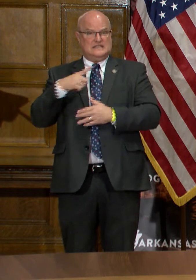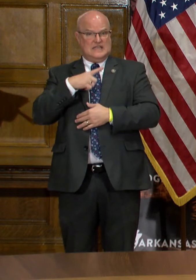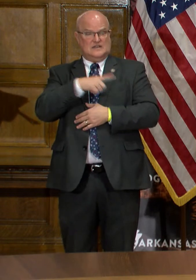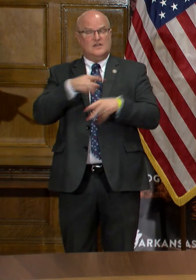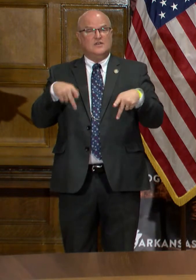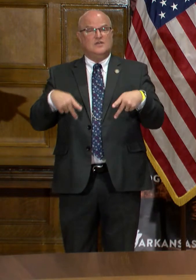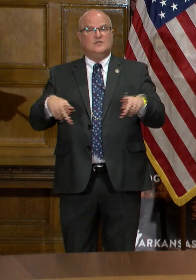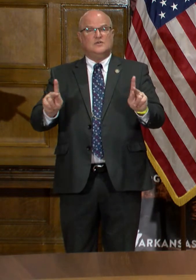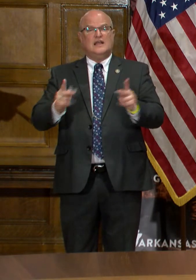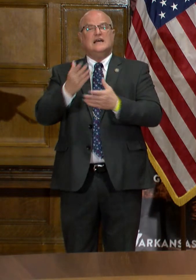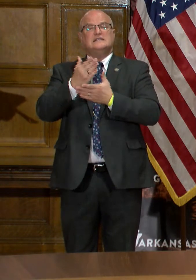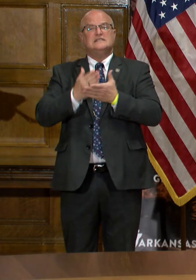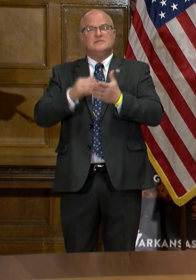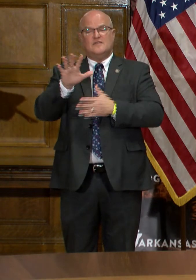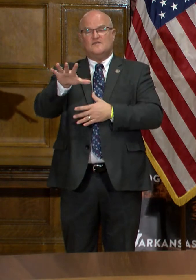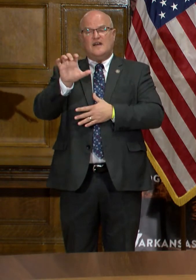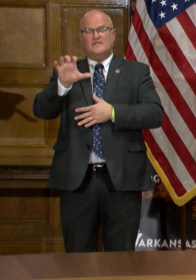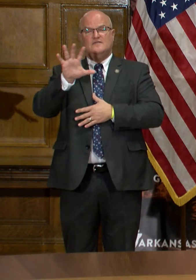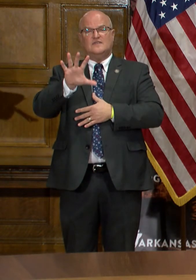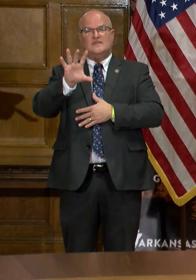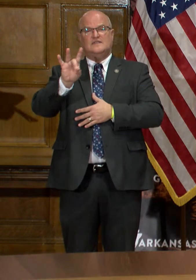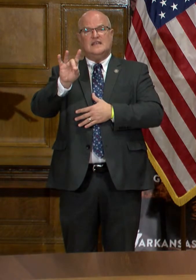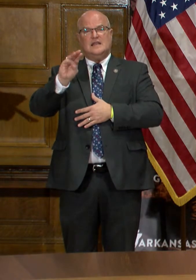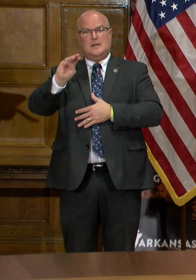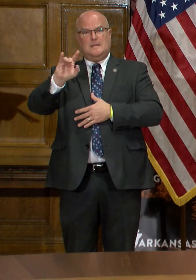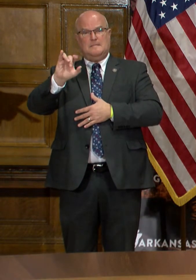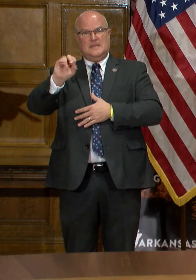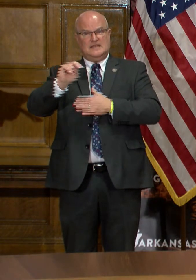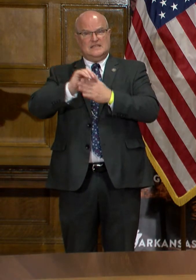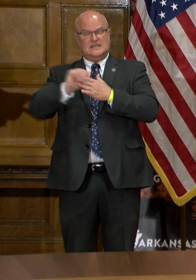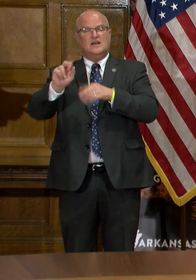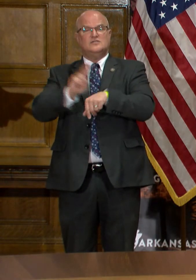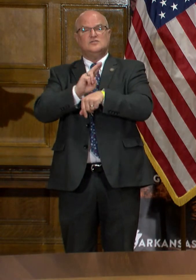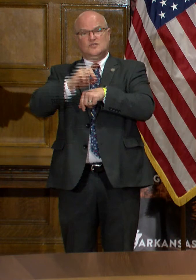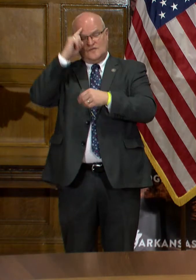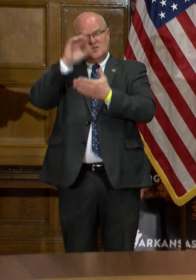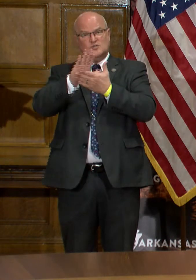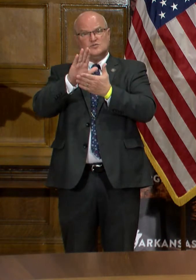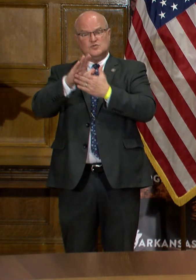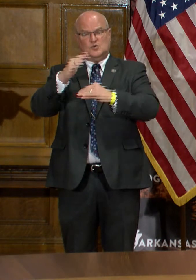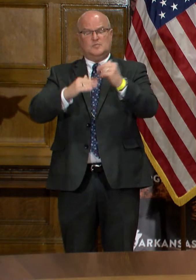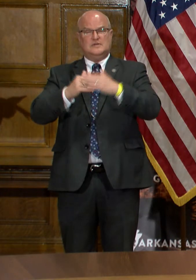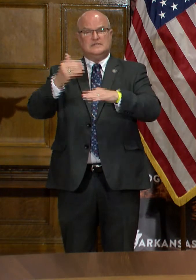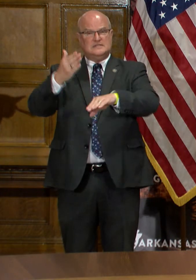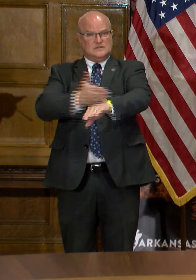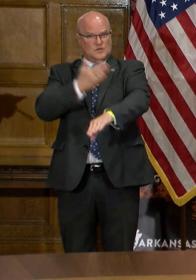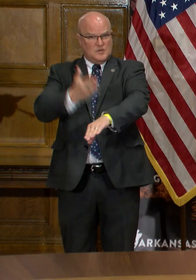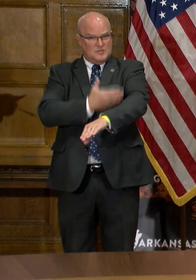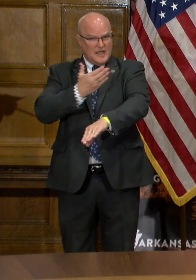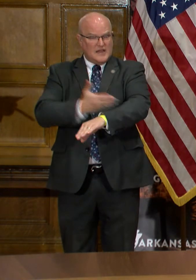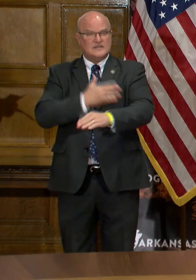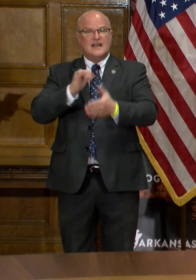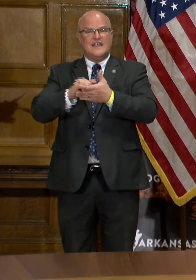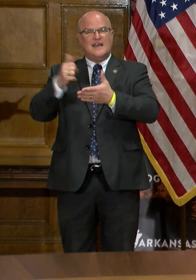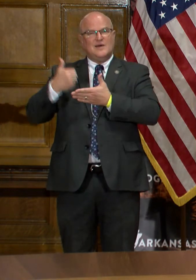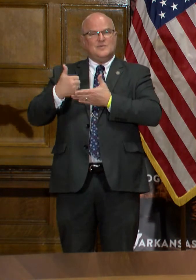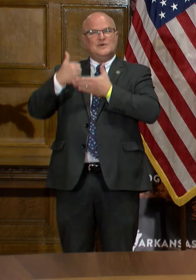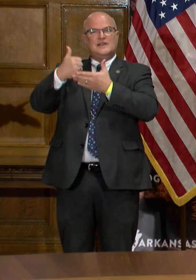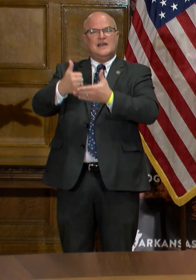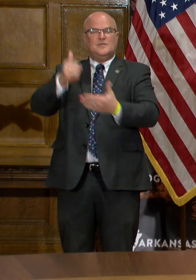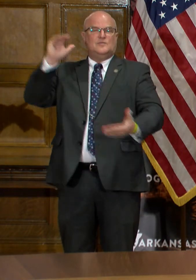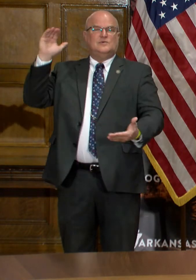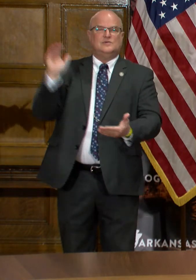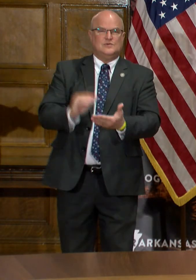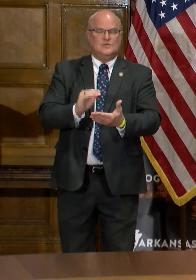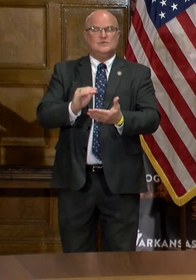to allow some of this $558 million to be used for school facilities and repairs that would help reduce